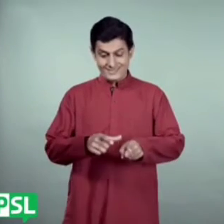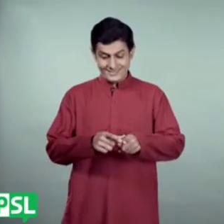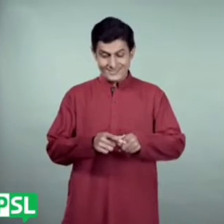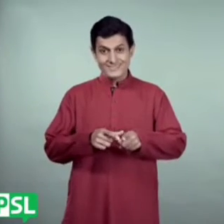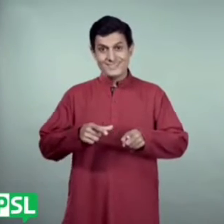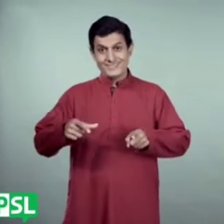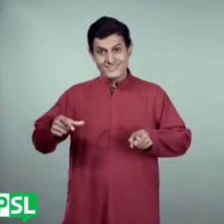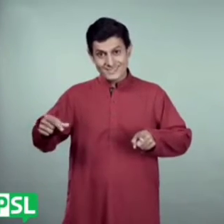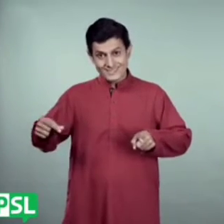pie sleeves,